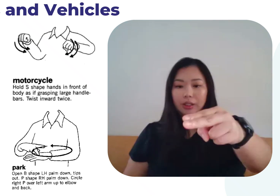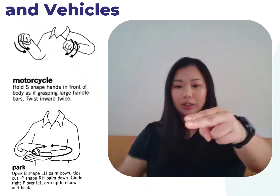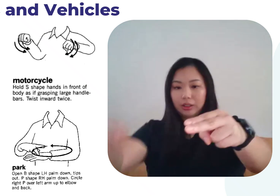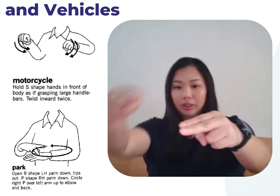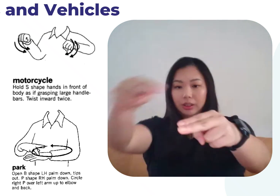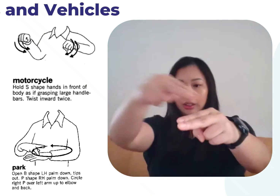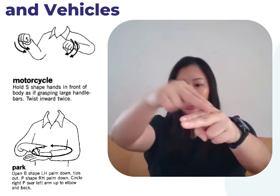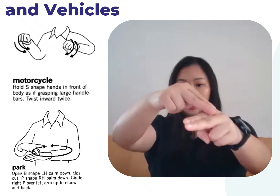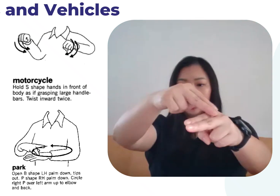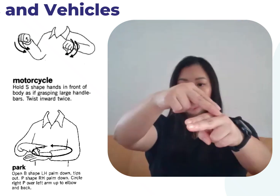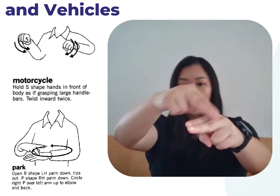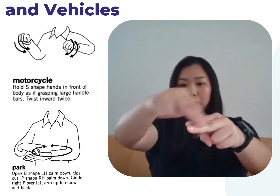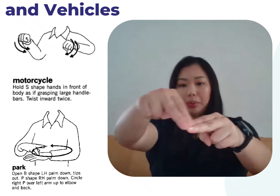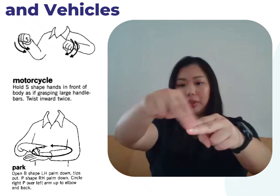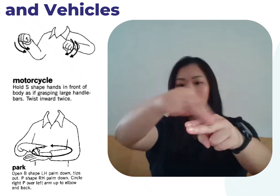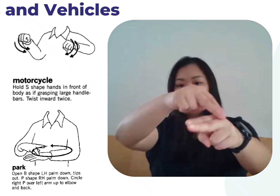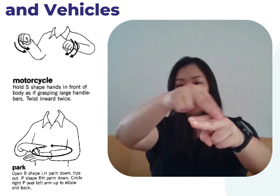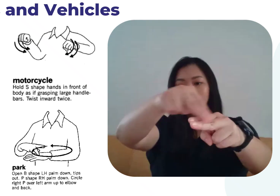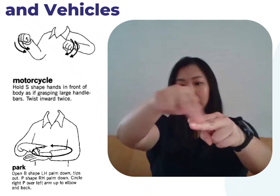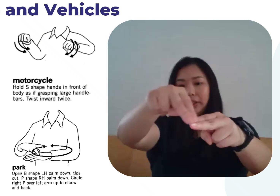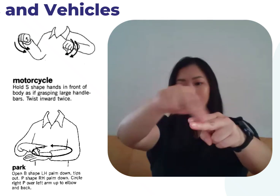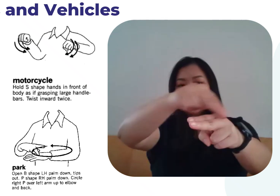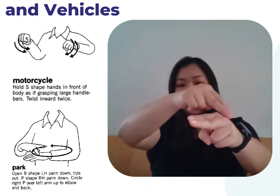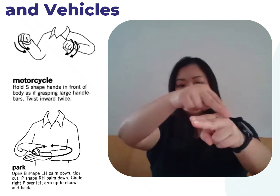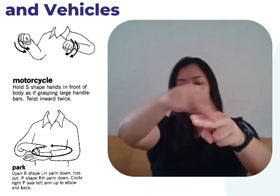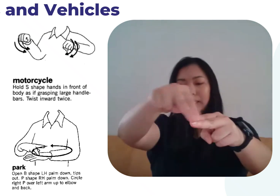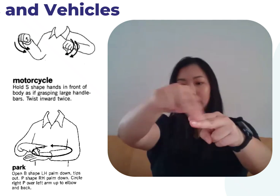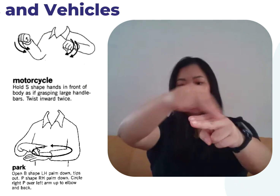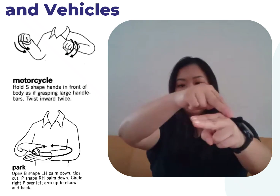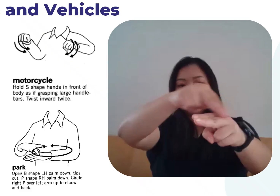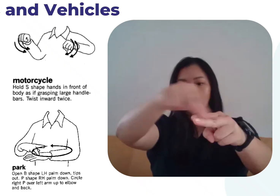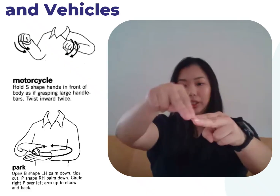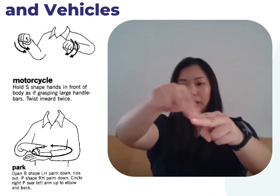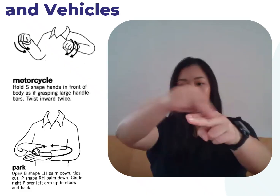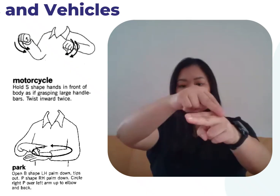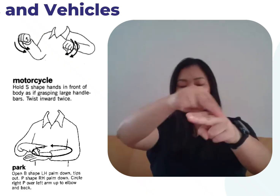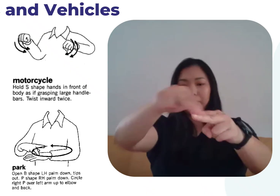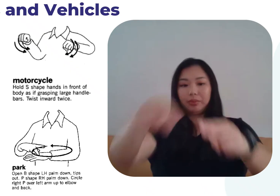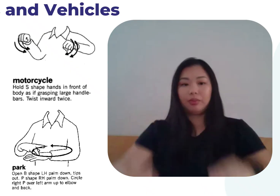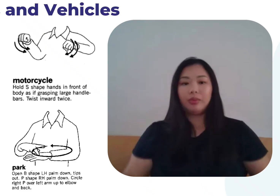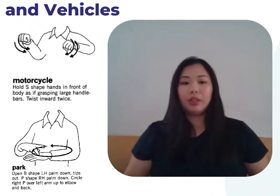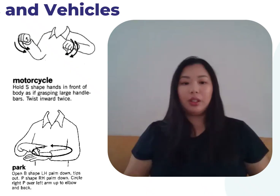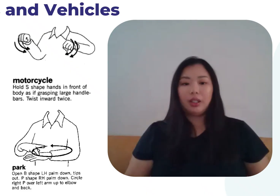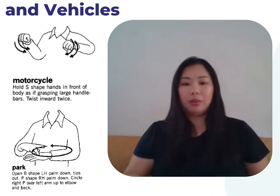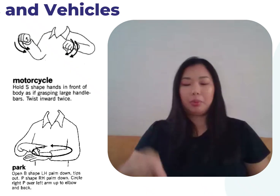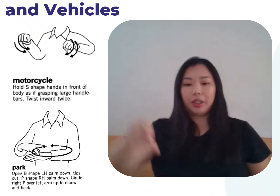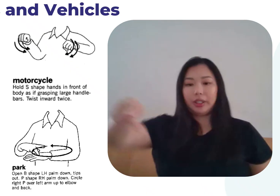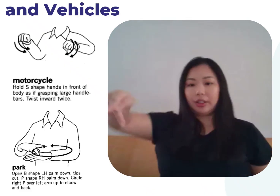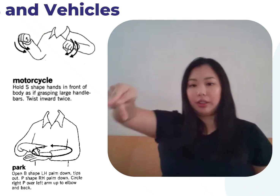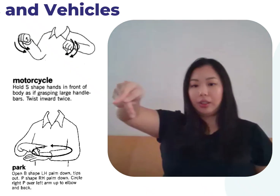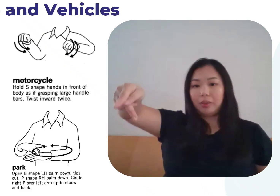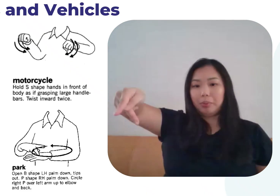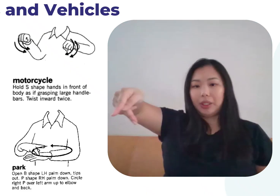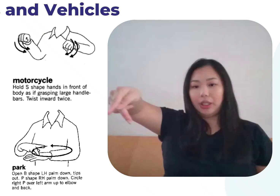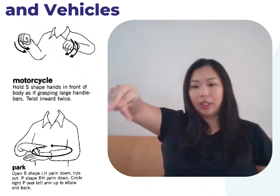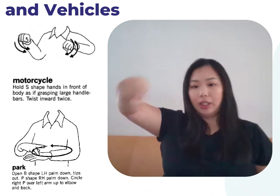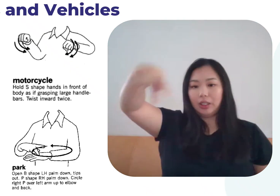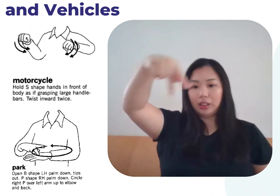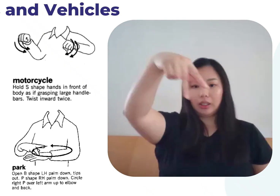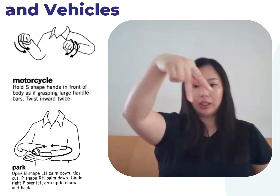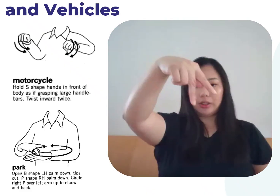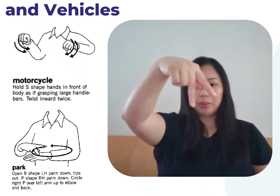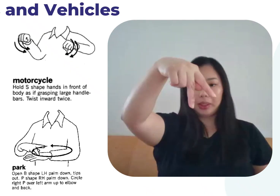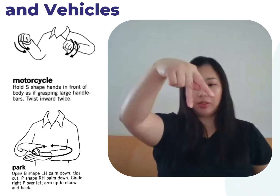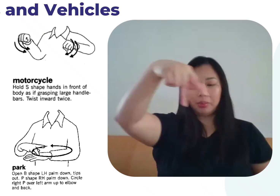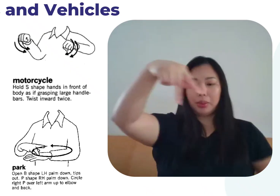Train, H shape, up and down the tracks. Train. And park. P,